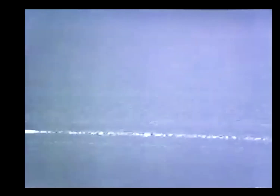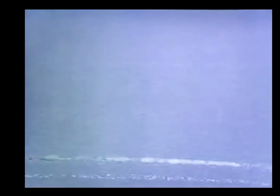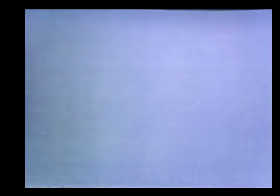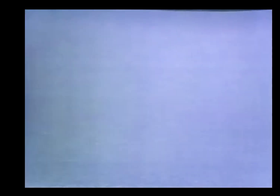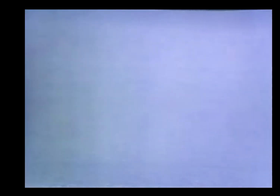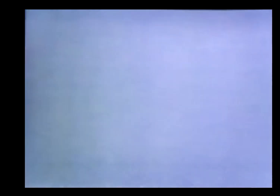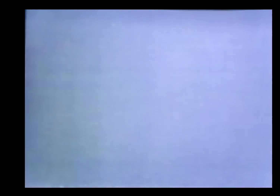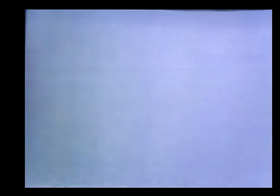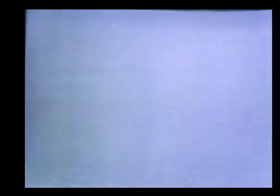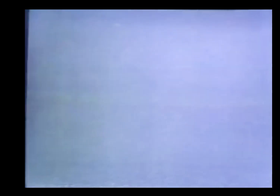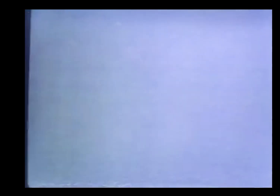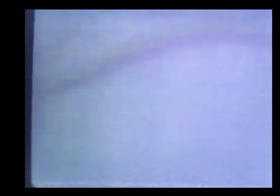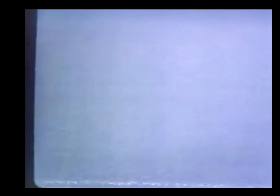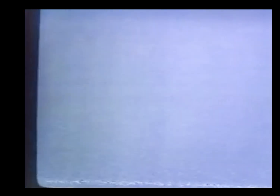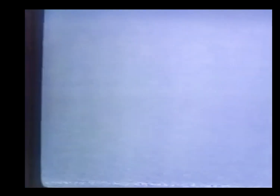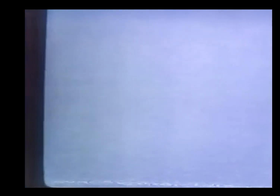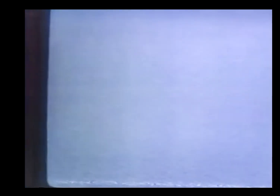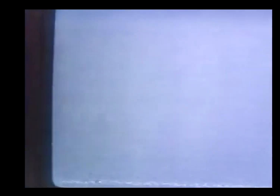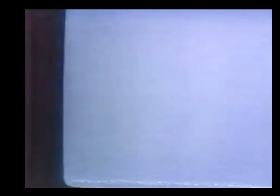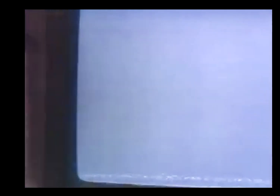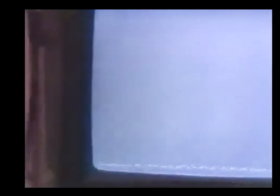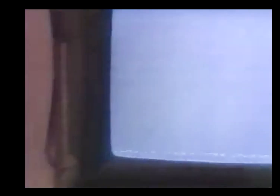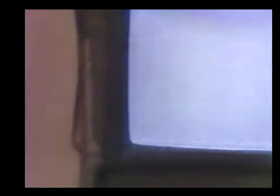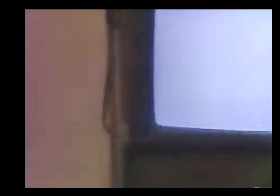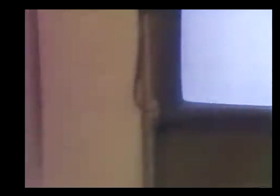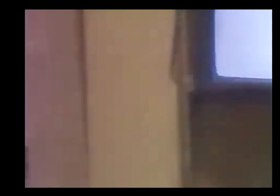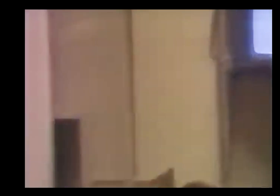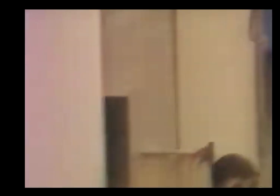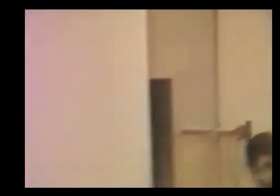Okay. Let me explain what you saw.